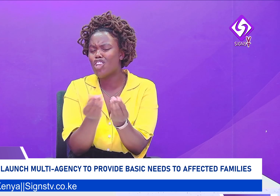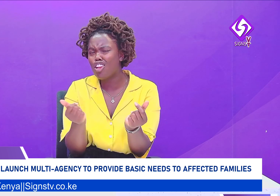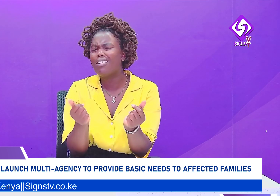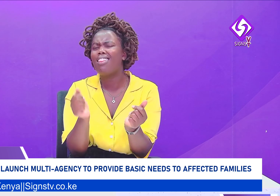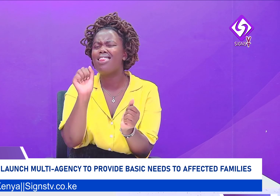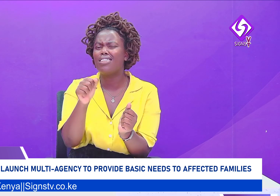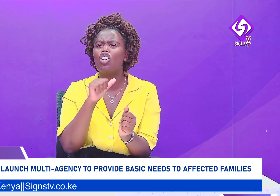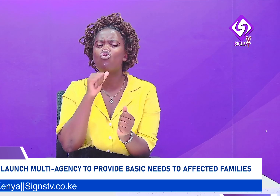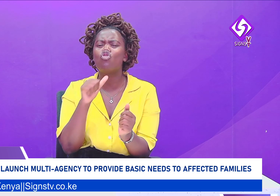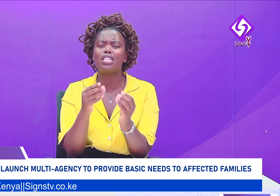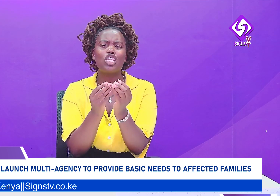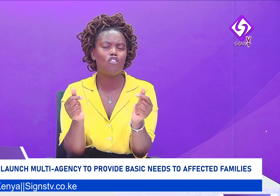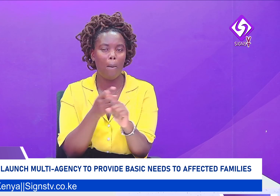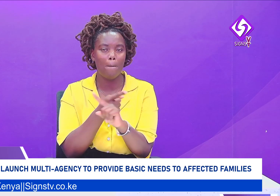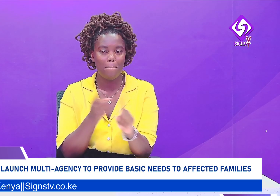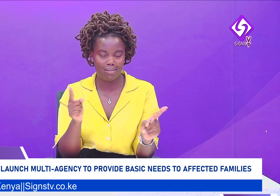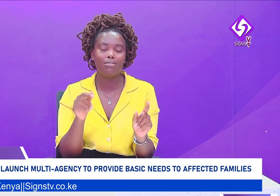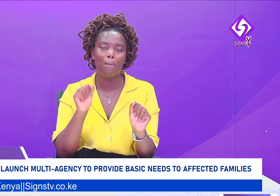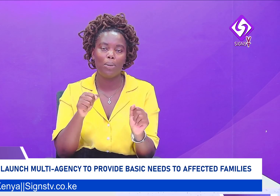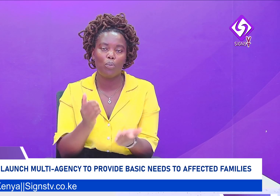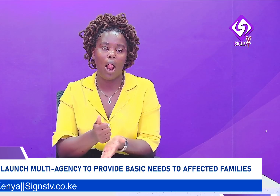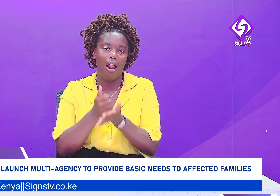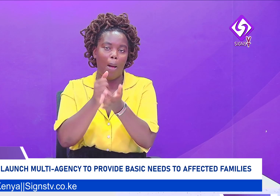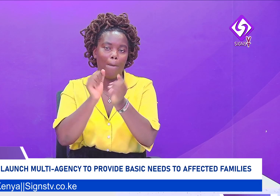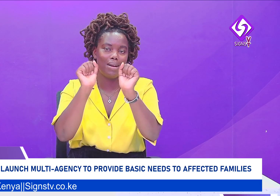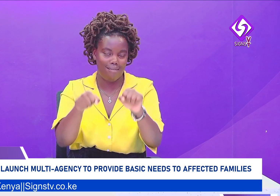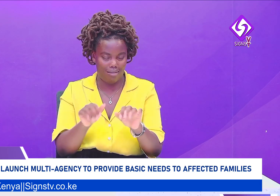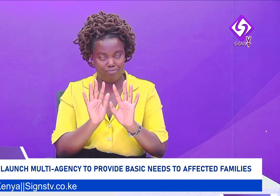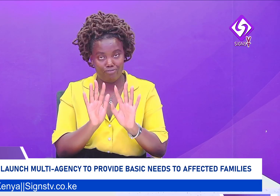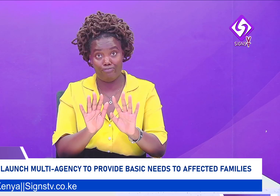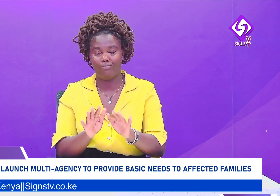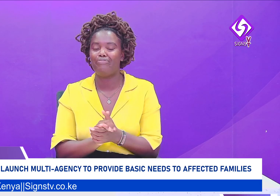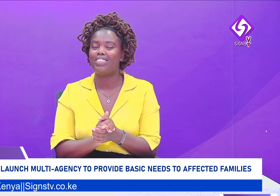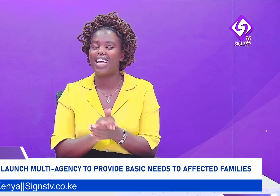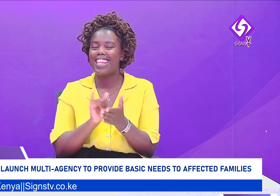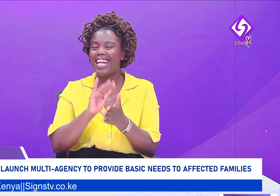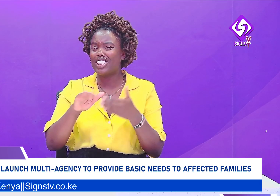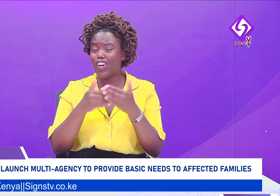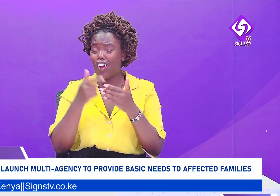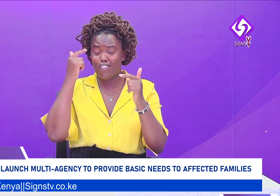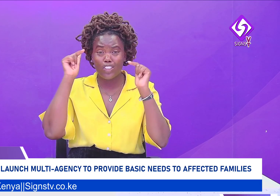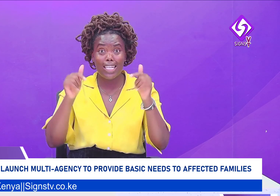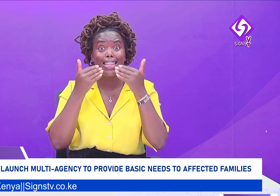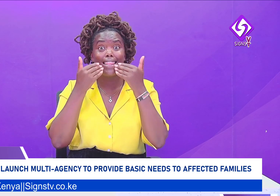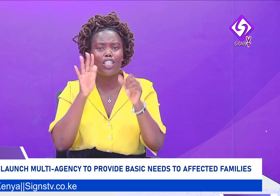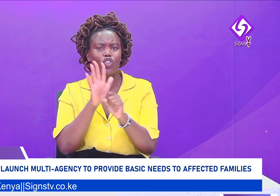multi-agency response that is going to sort out these issues so that our citizens can stay